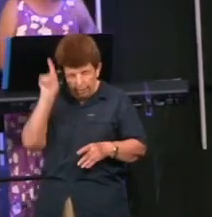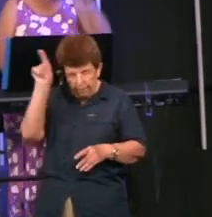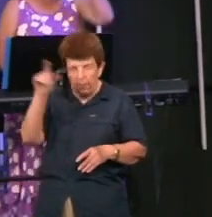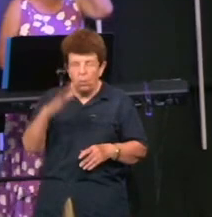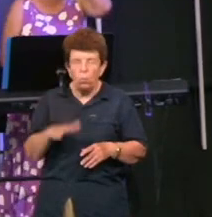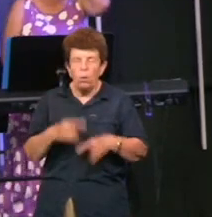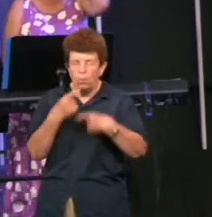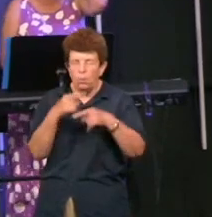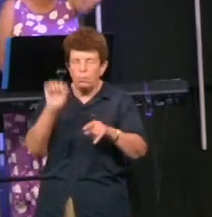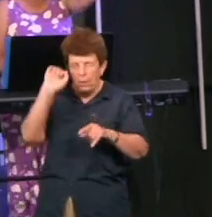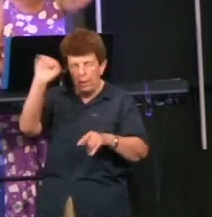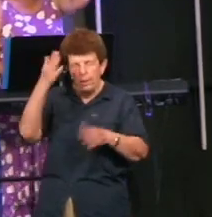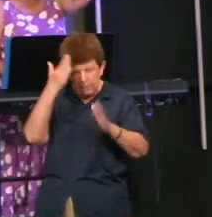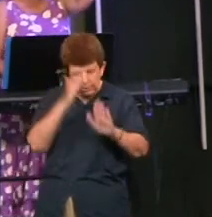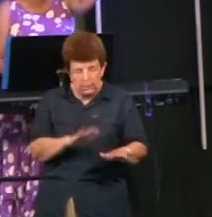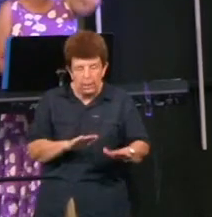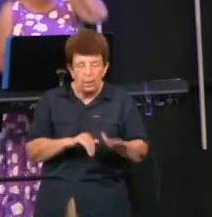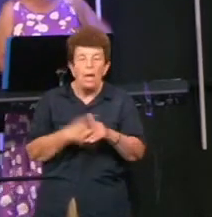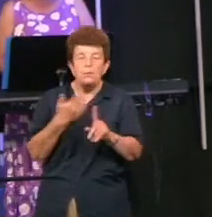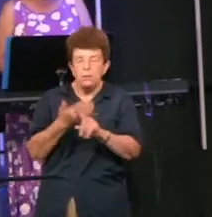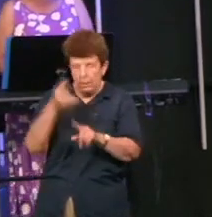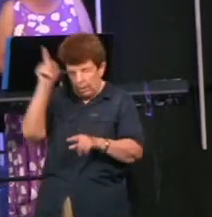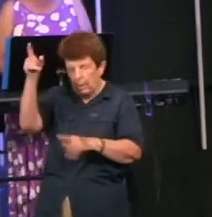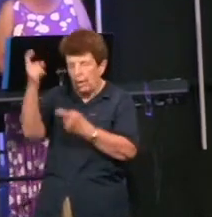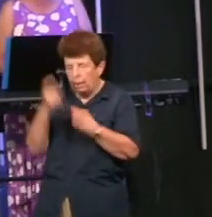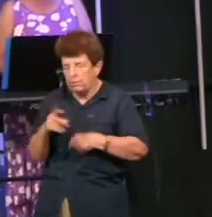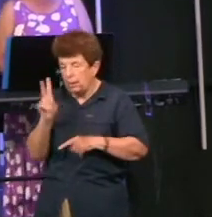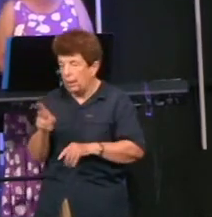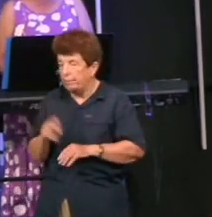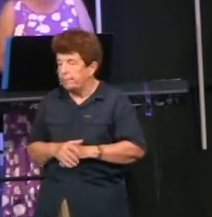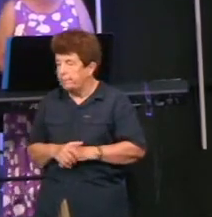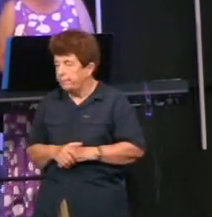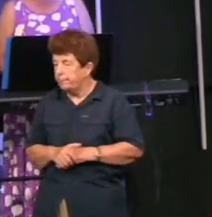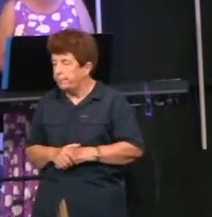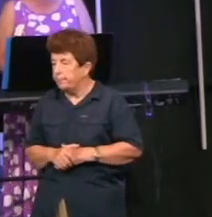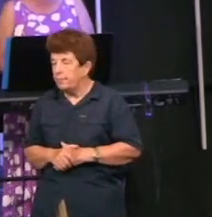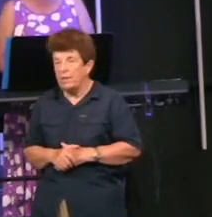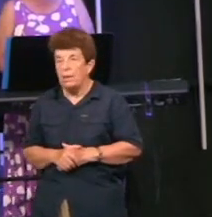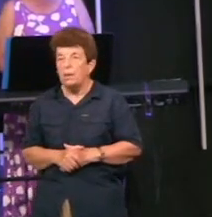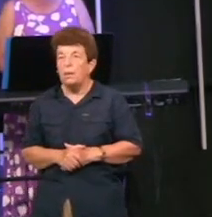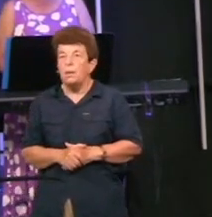we proclaim his death until he comes again.